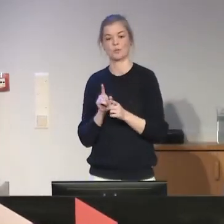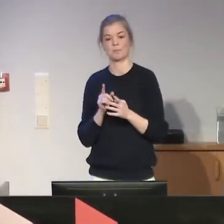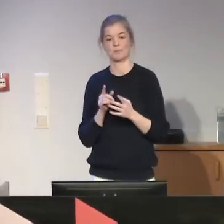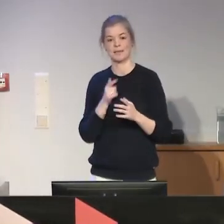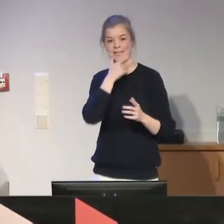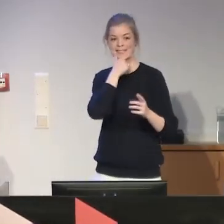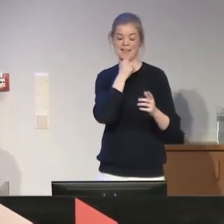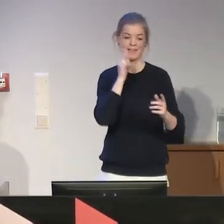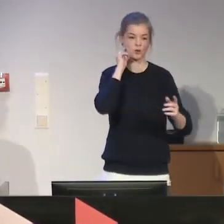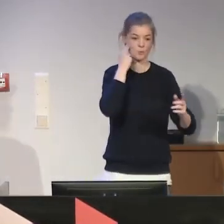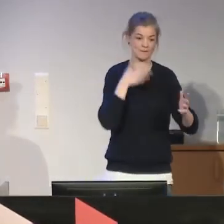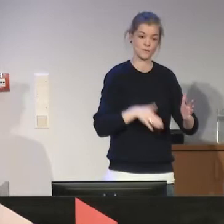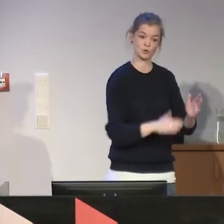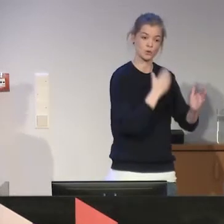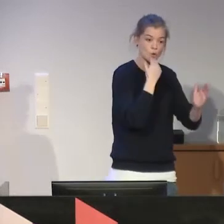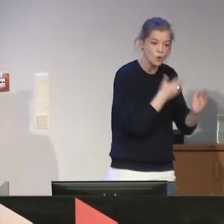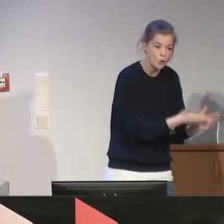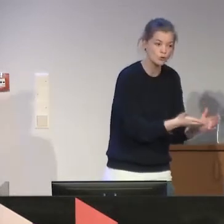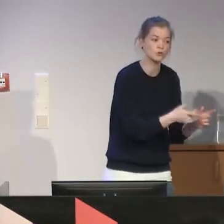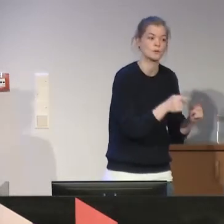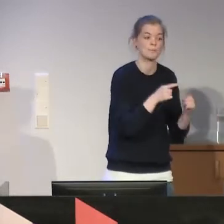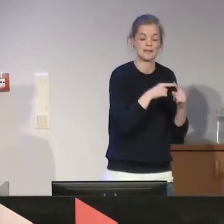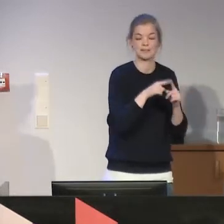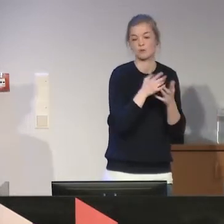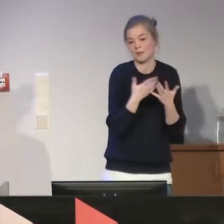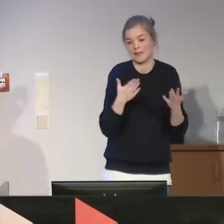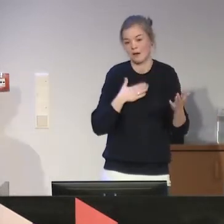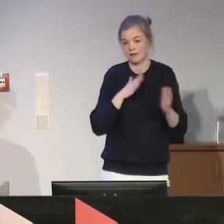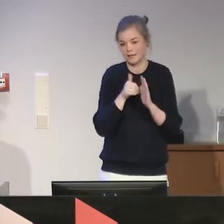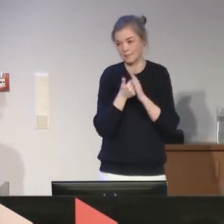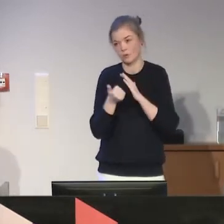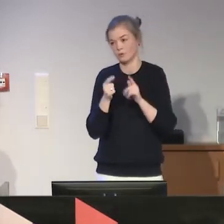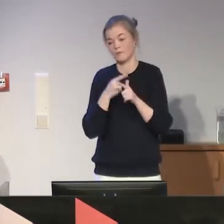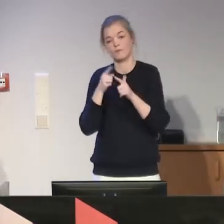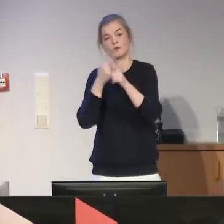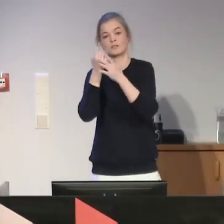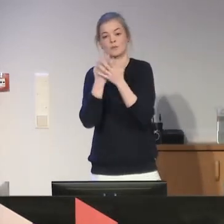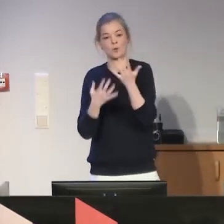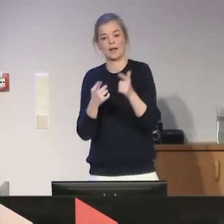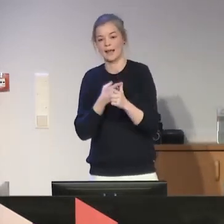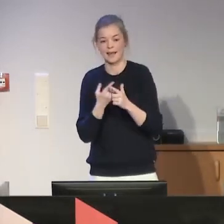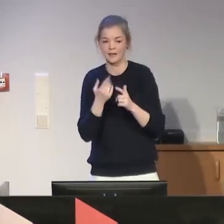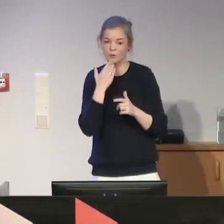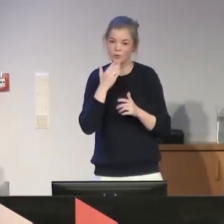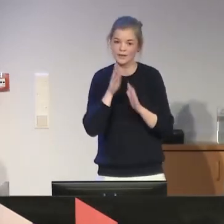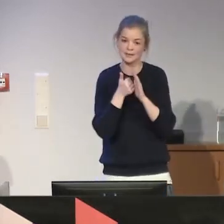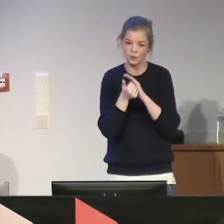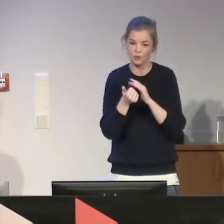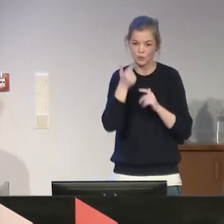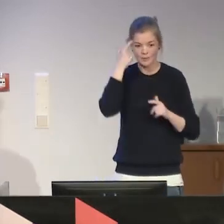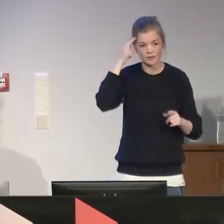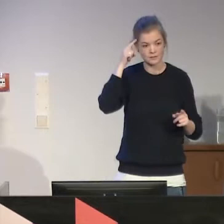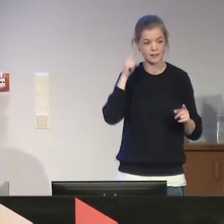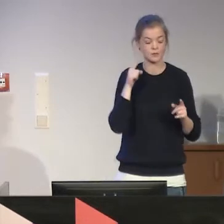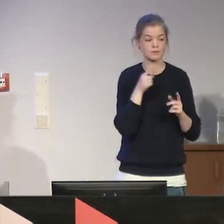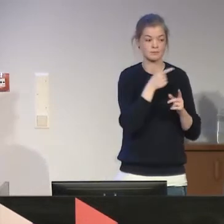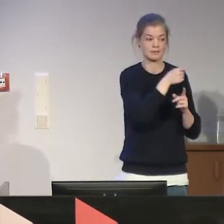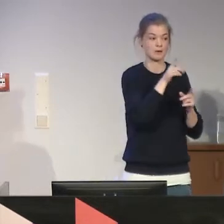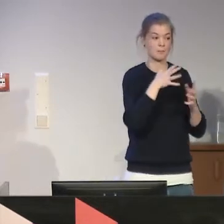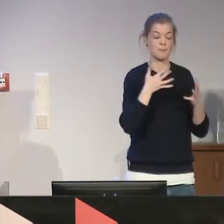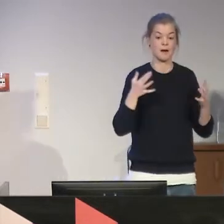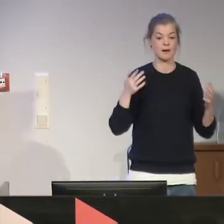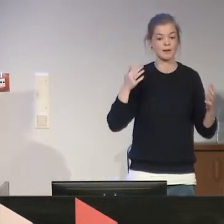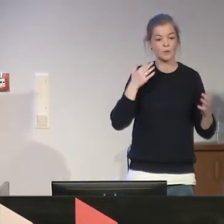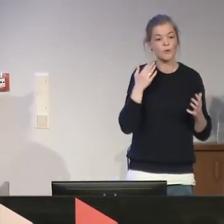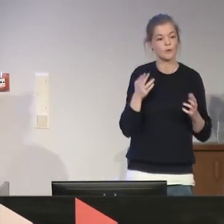but there are a couple of partners who actually know the person who is congenital deaf and blind better, and kind of